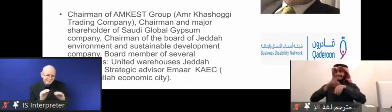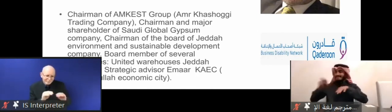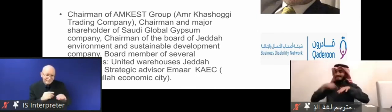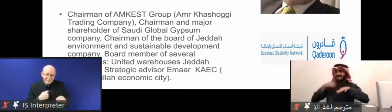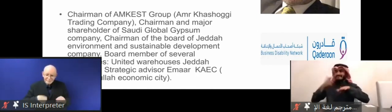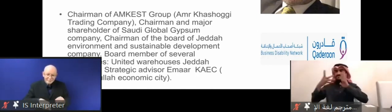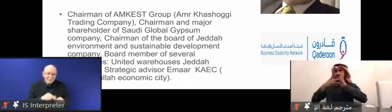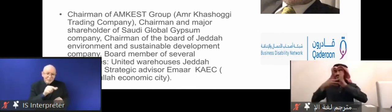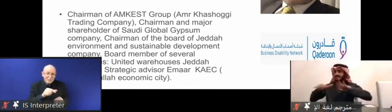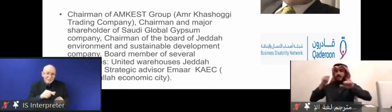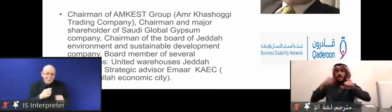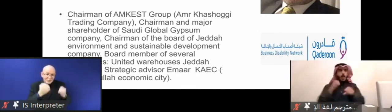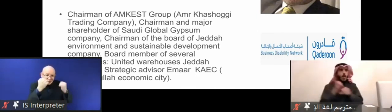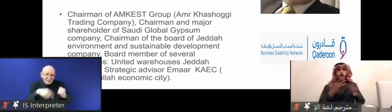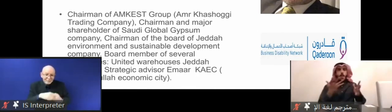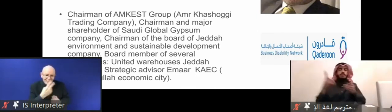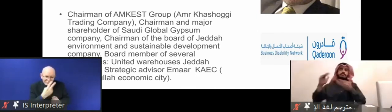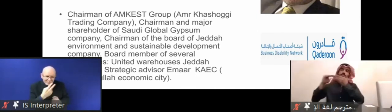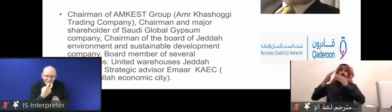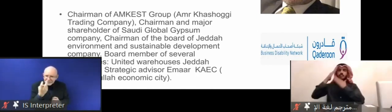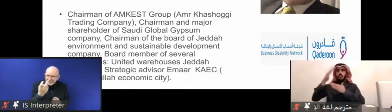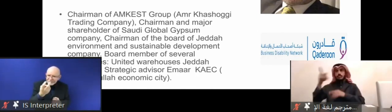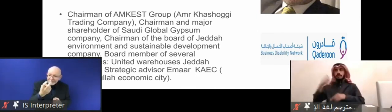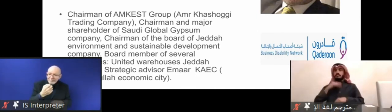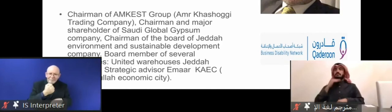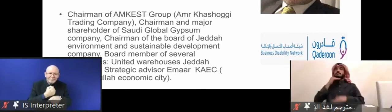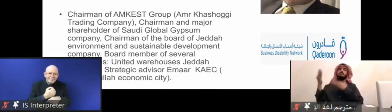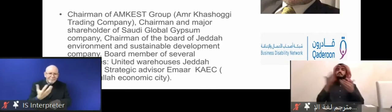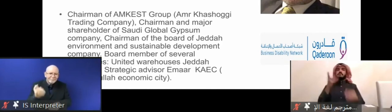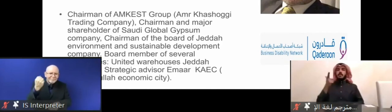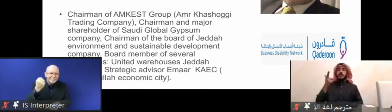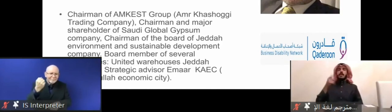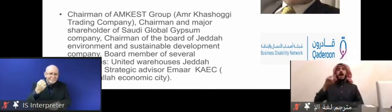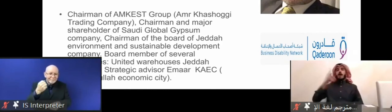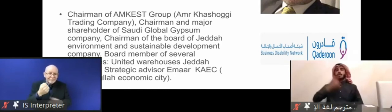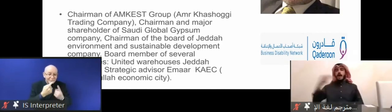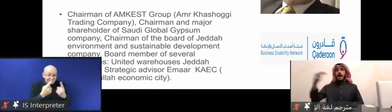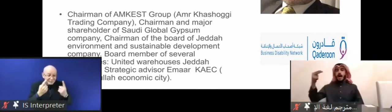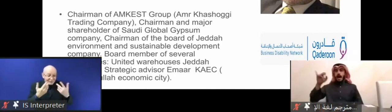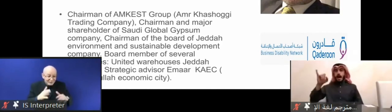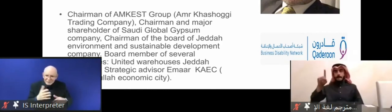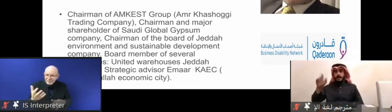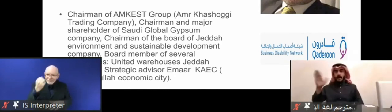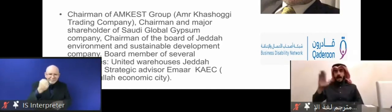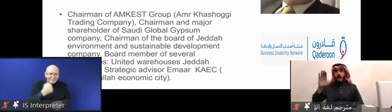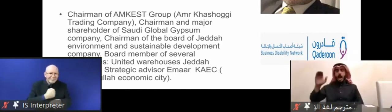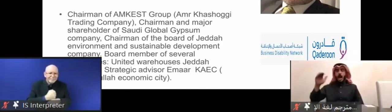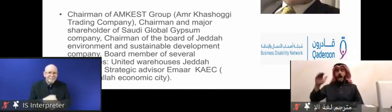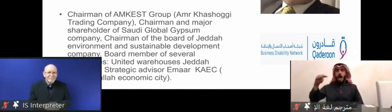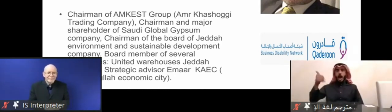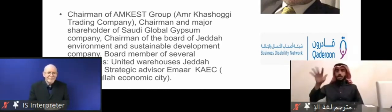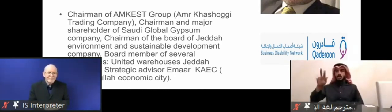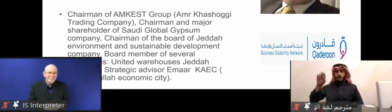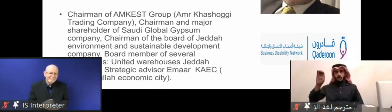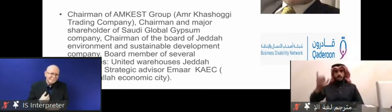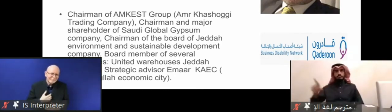with pleasure to introduce Mr. Amr Khashoggi, co-founder and chairman of the board of